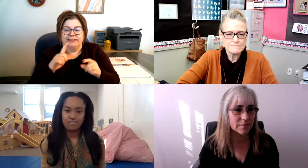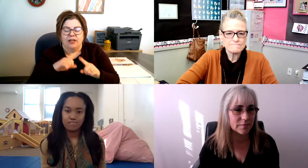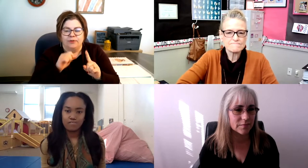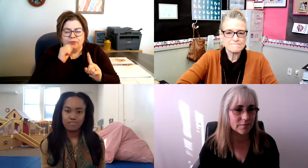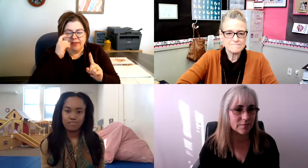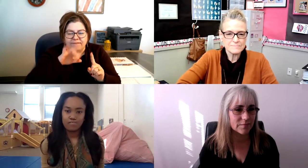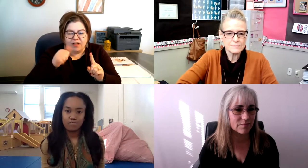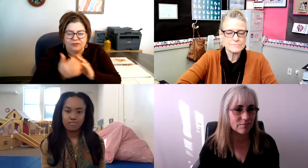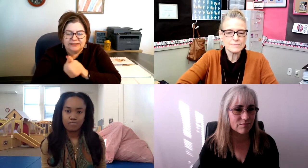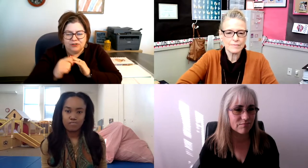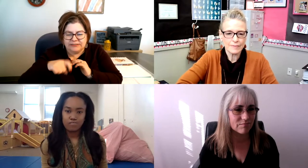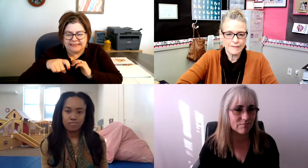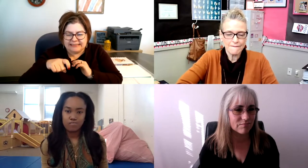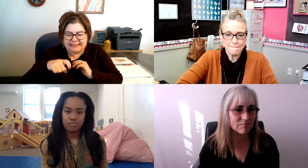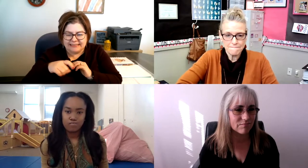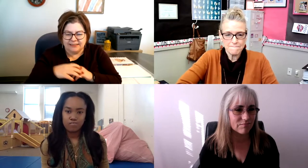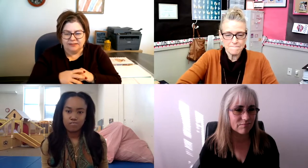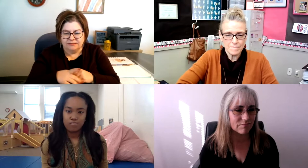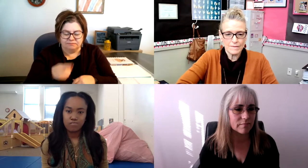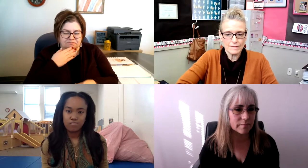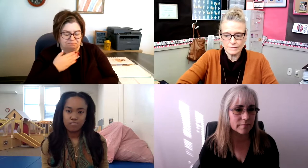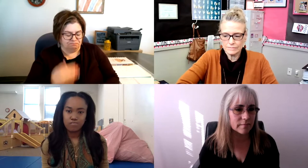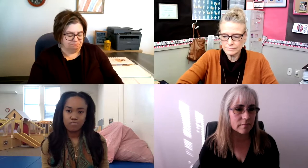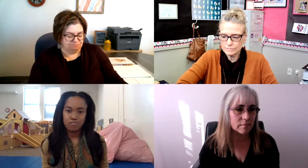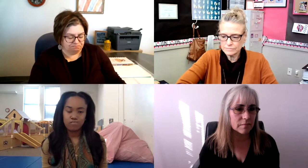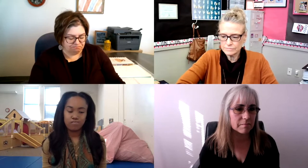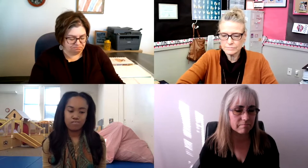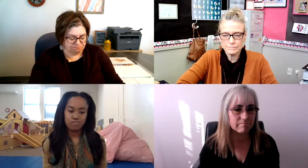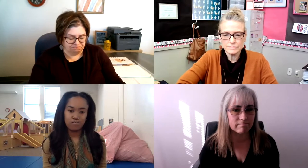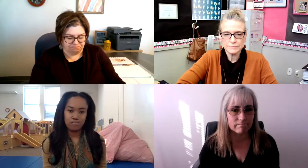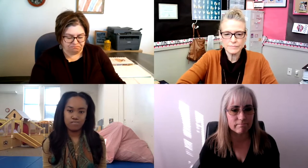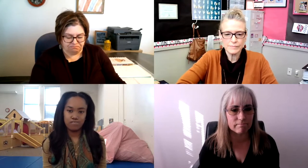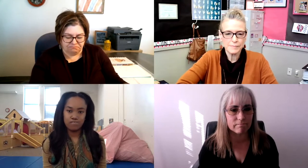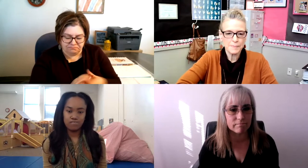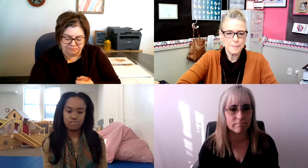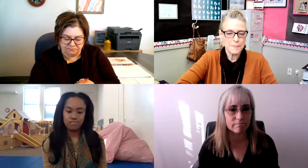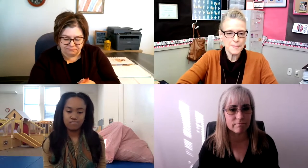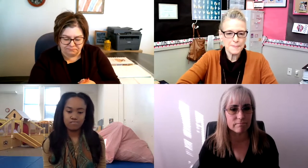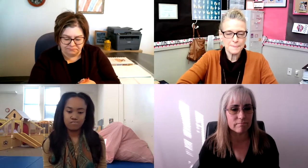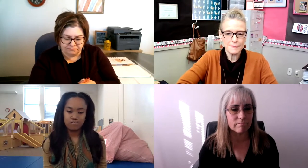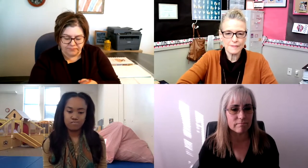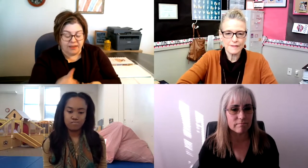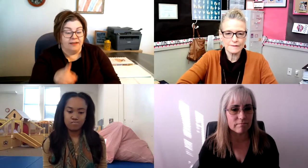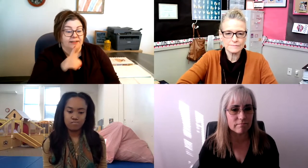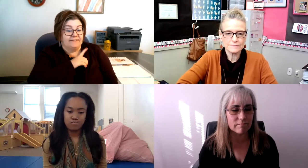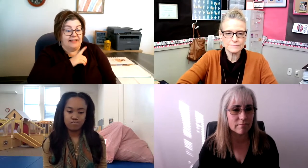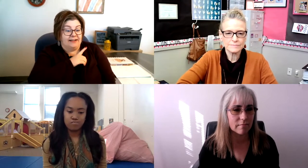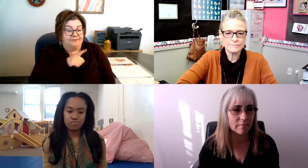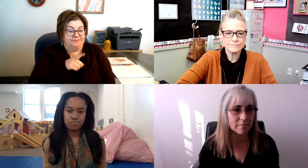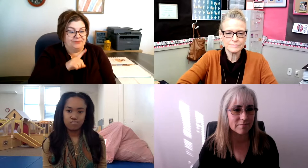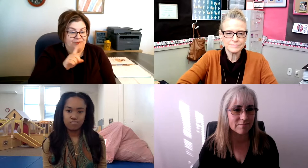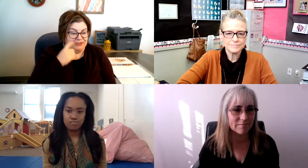I think oftentimes I've taught ASL, but we don't think about the other skills needed within that. So thank you.